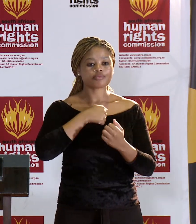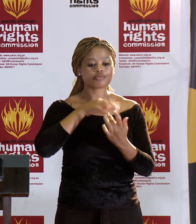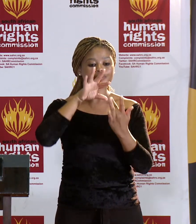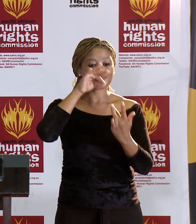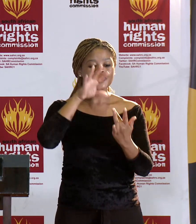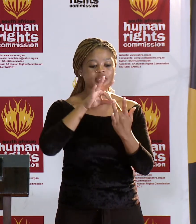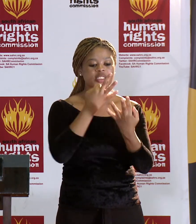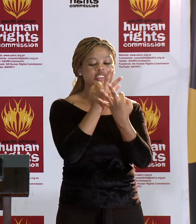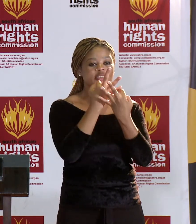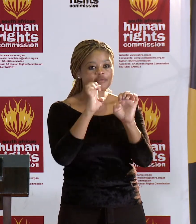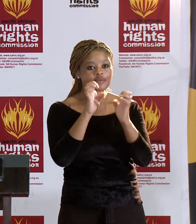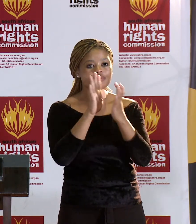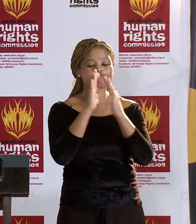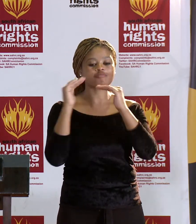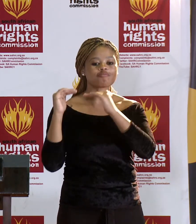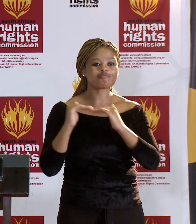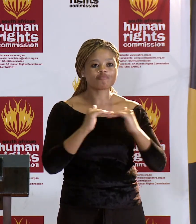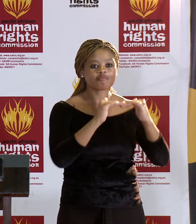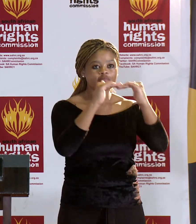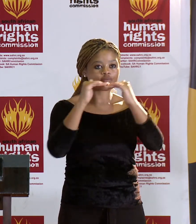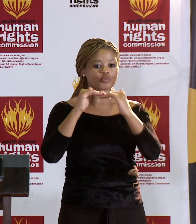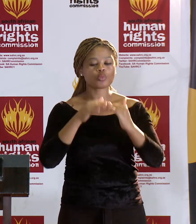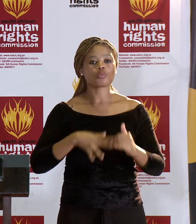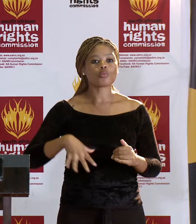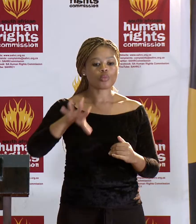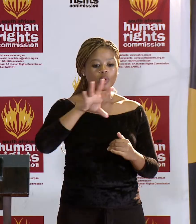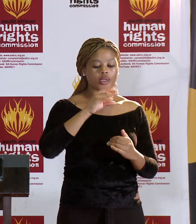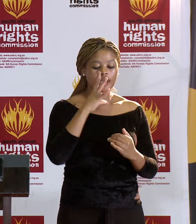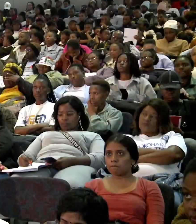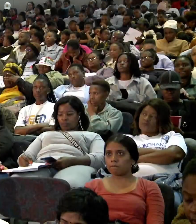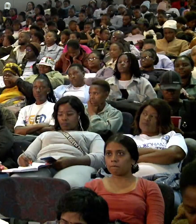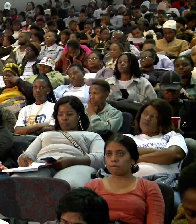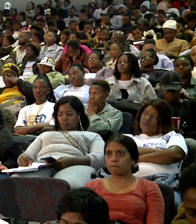and fair and everybody has had their say.